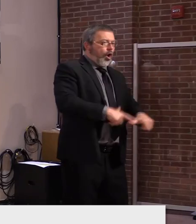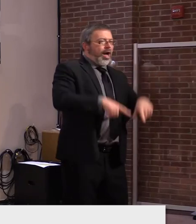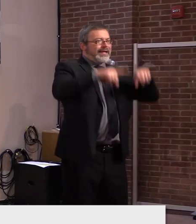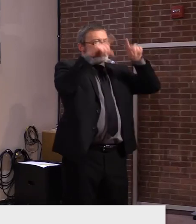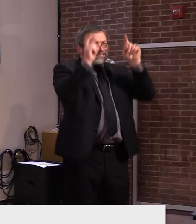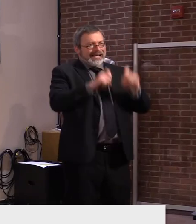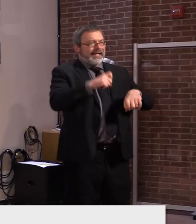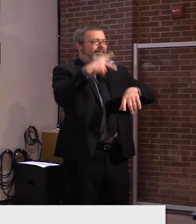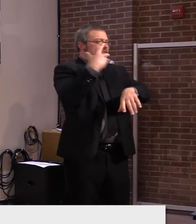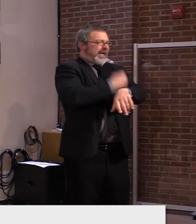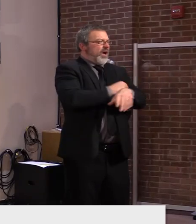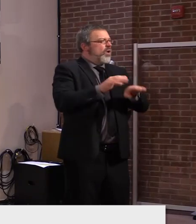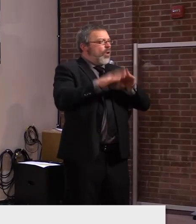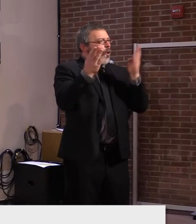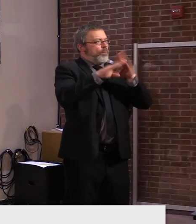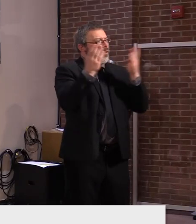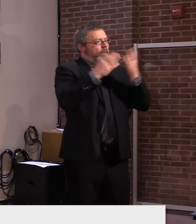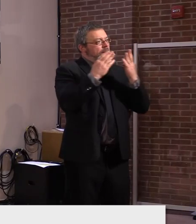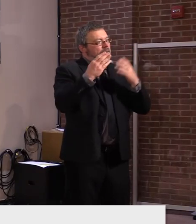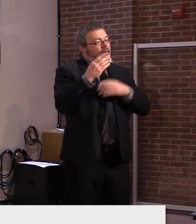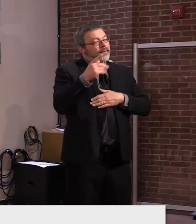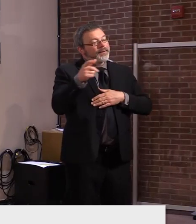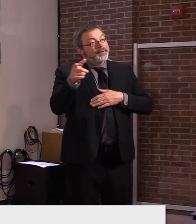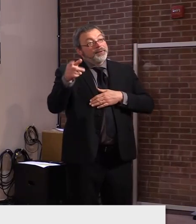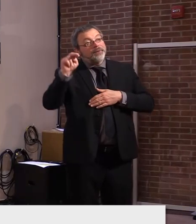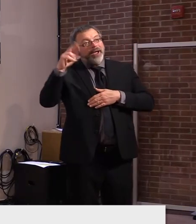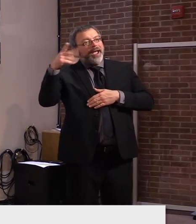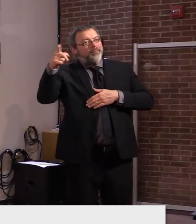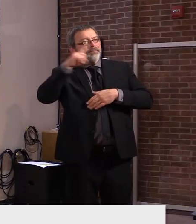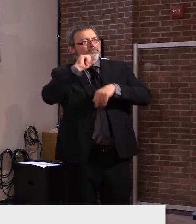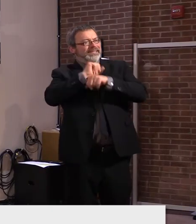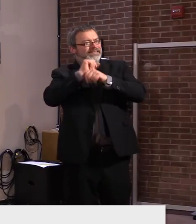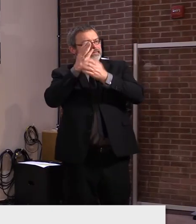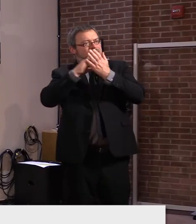done. So we'll look into that as well. Dr. Kelso.